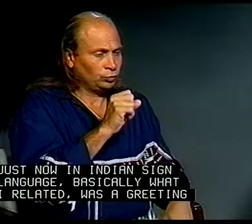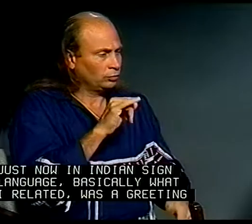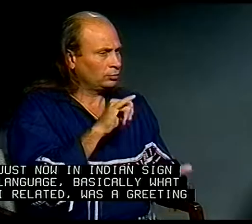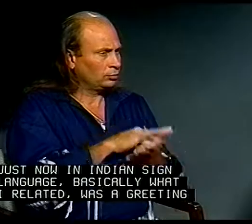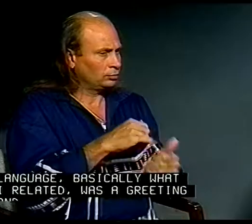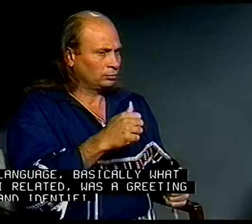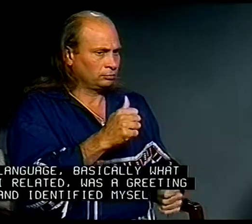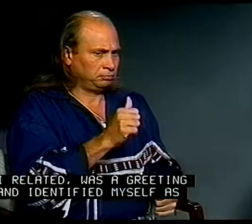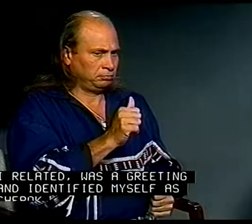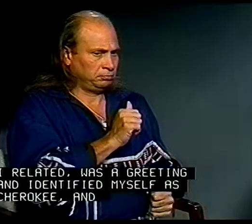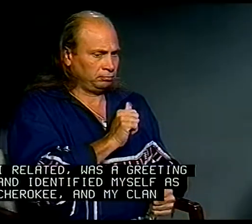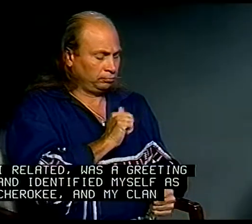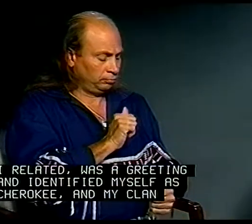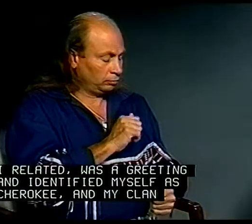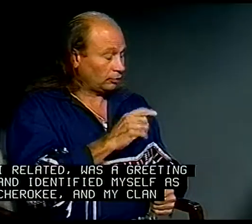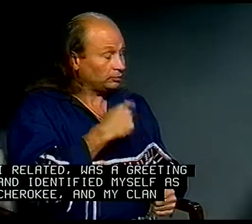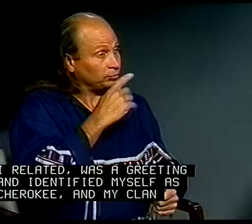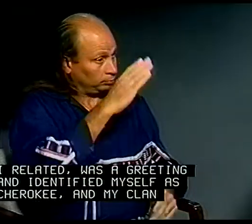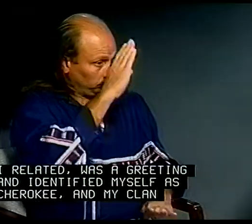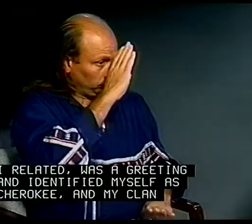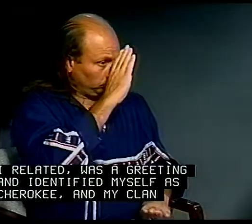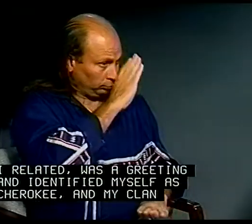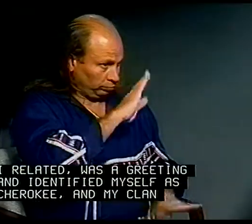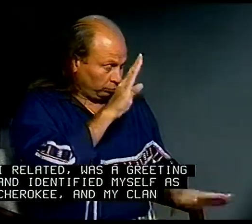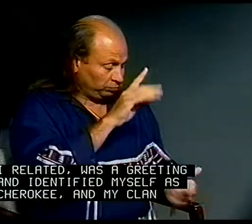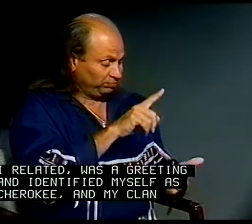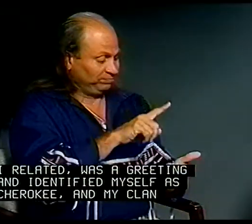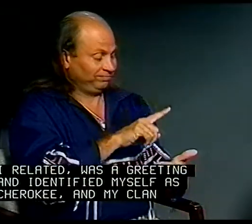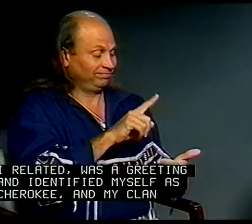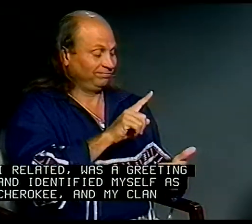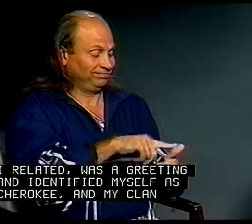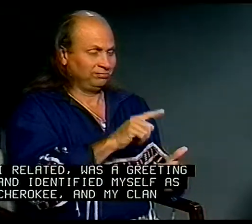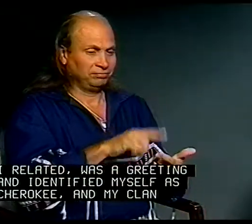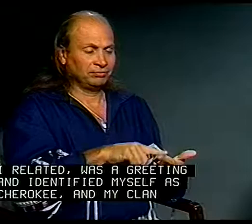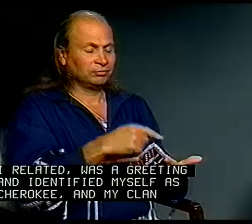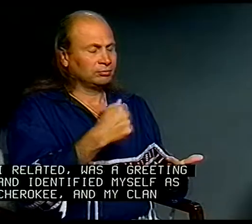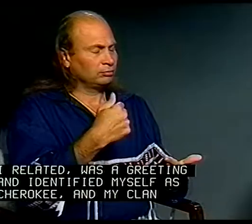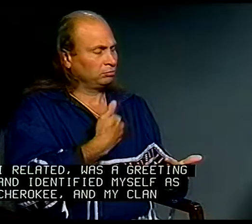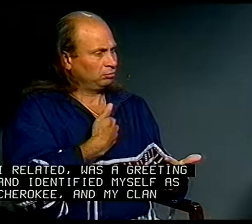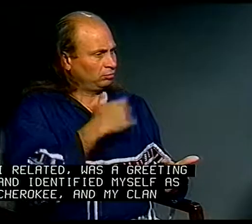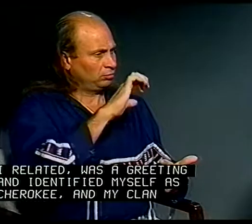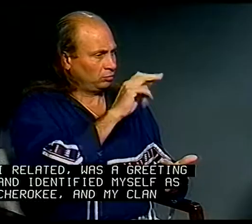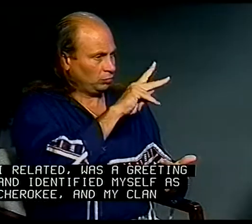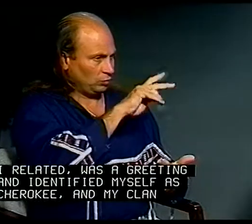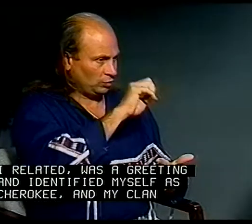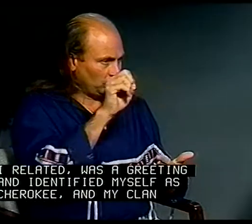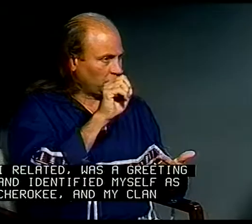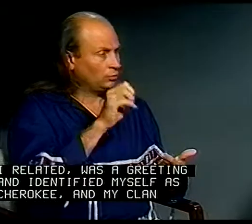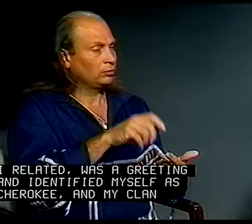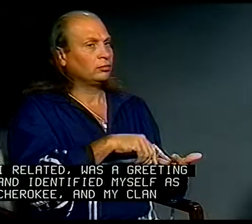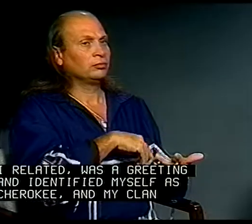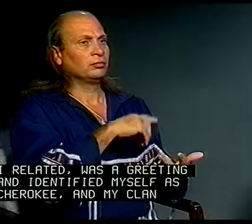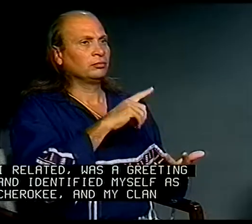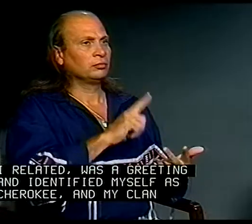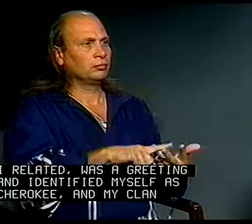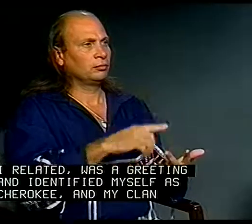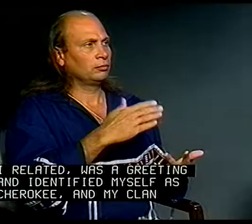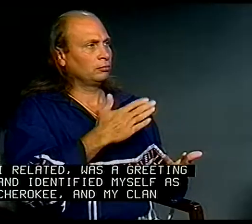basically what I related was a greeting and identified myself